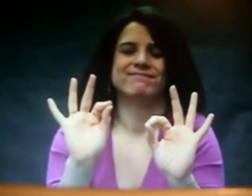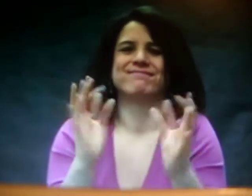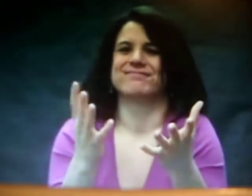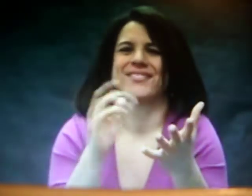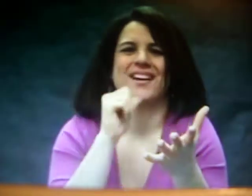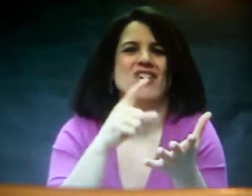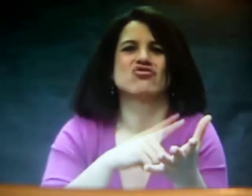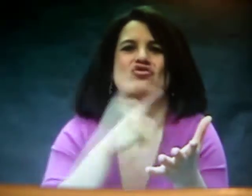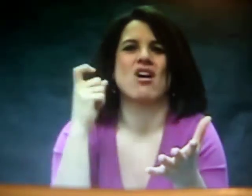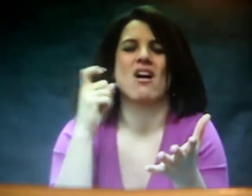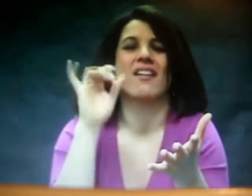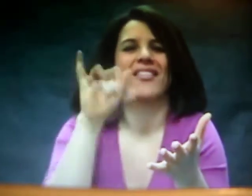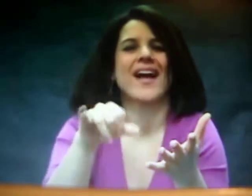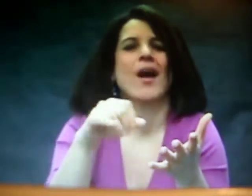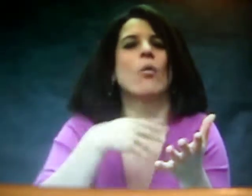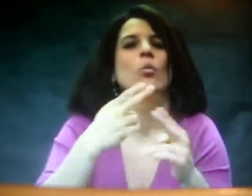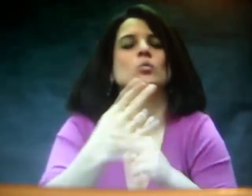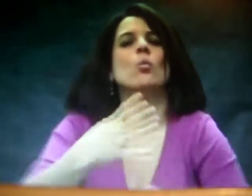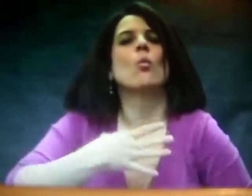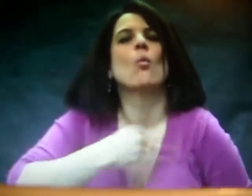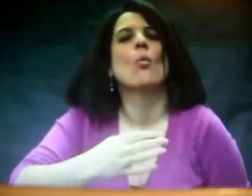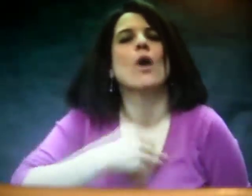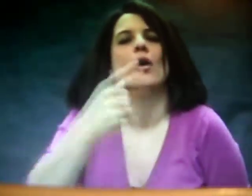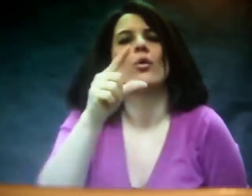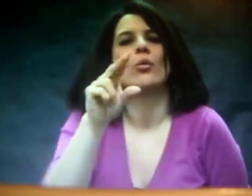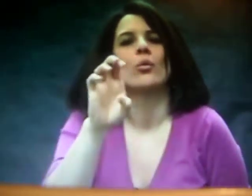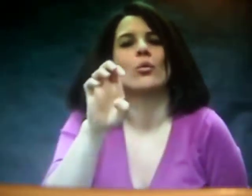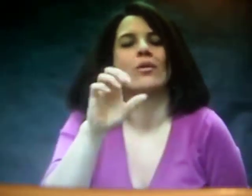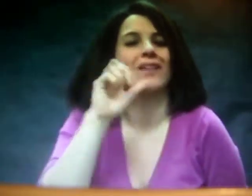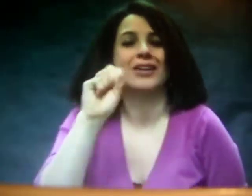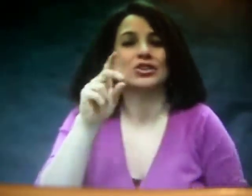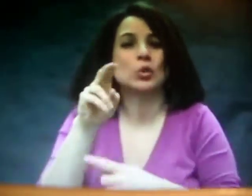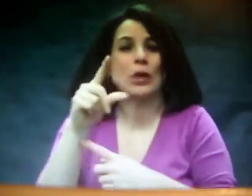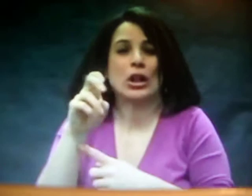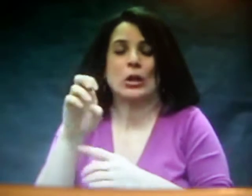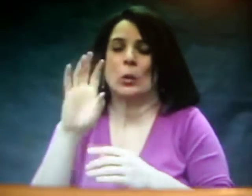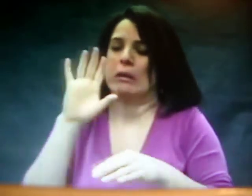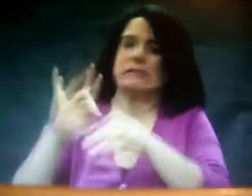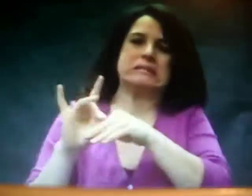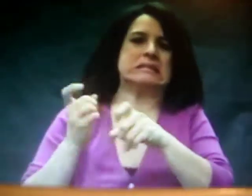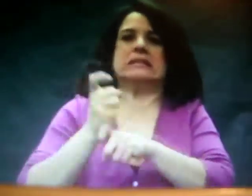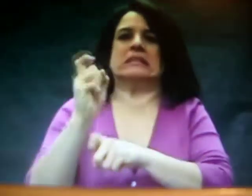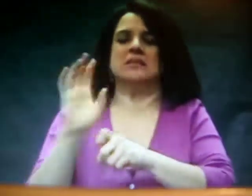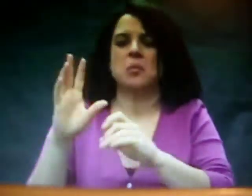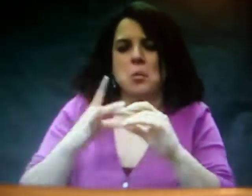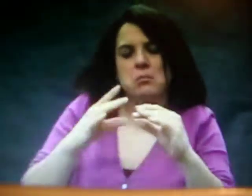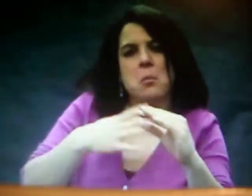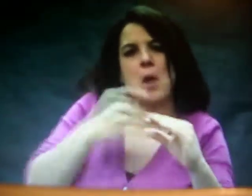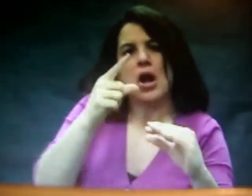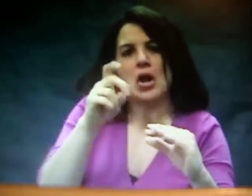glue. And the glue wasn't dry. I used this white glue, not the super